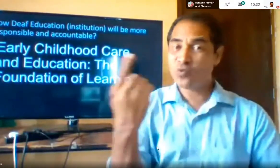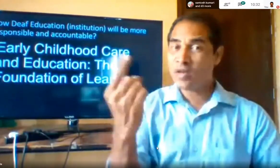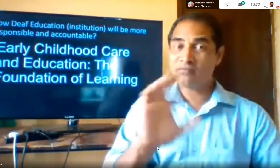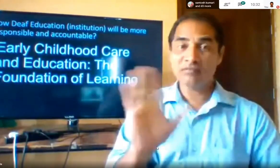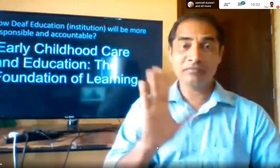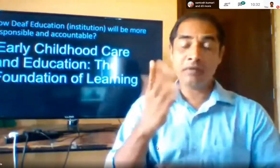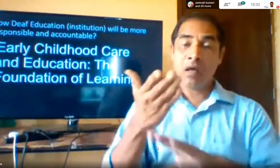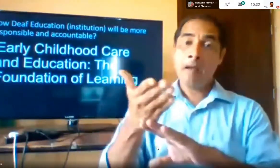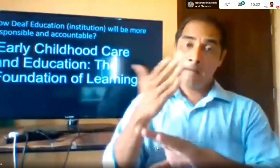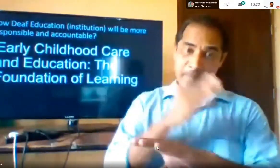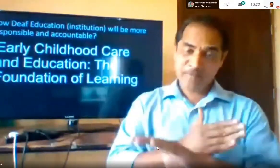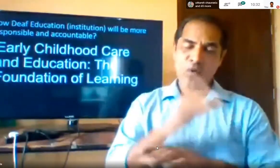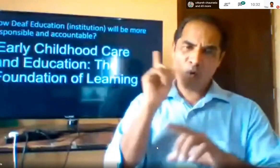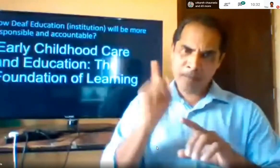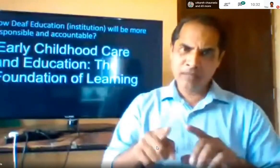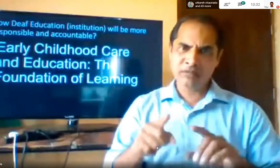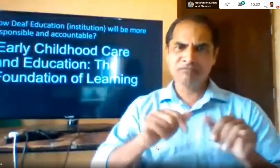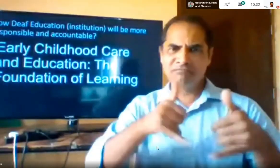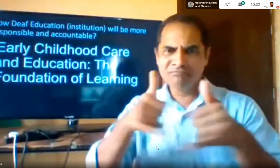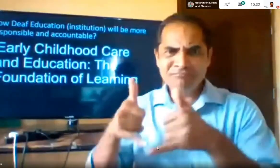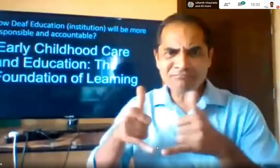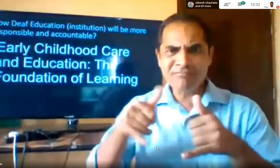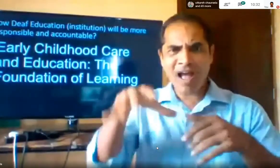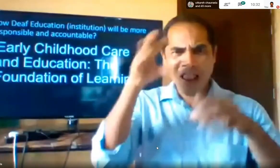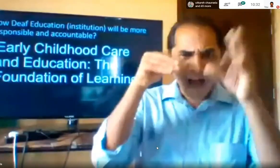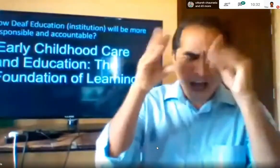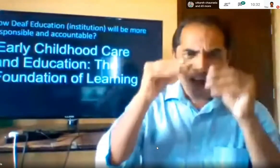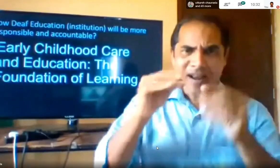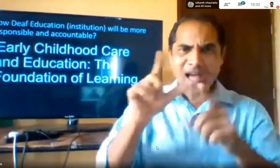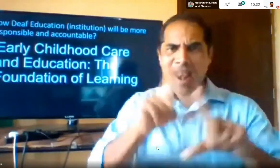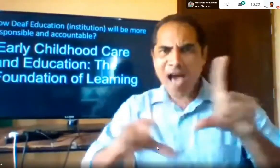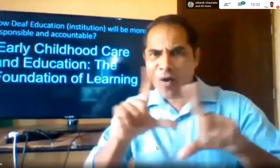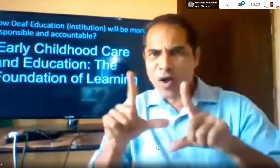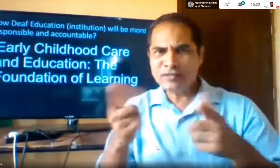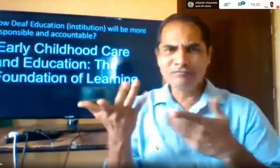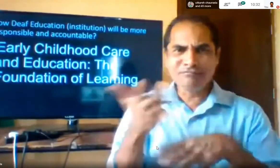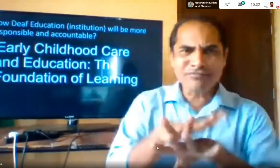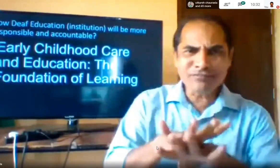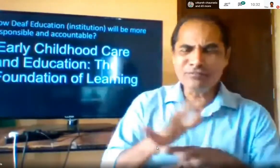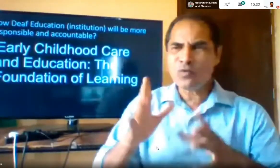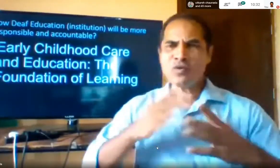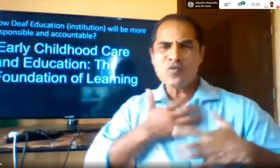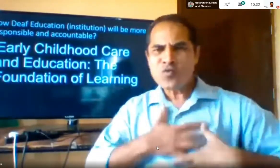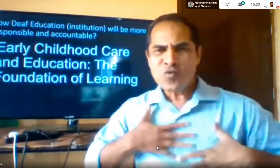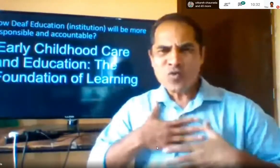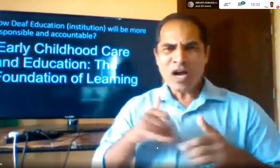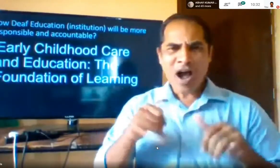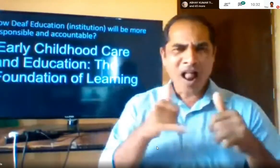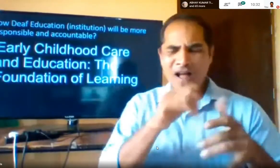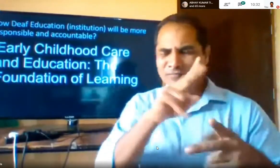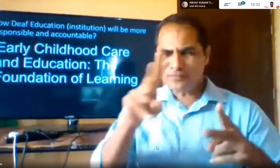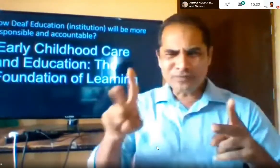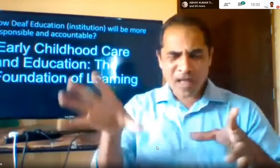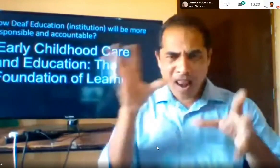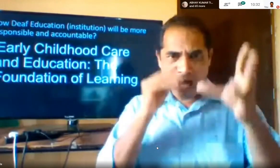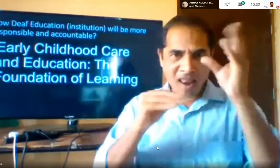education. So they will be giving care for everyone. They will be teaching